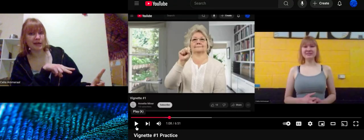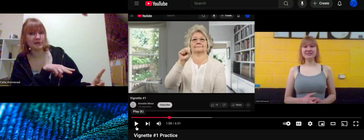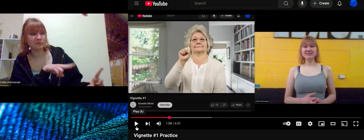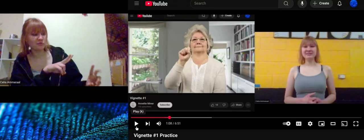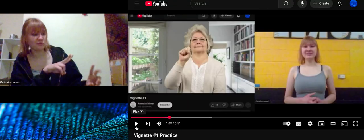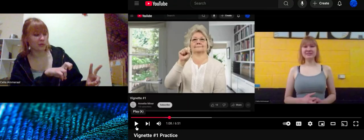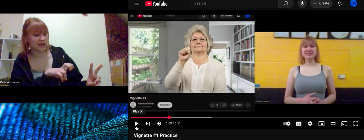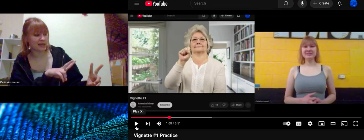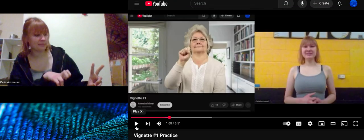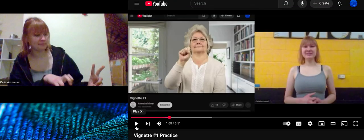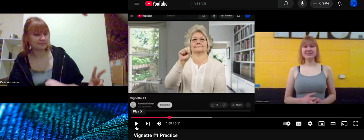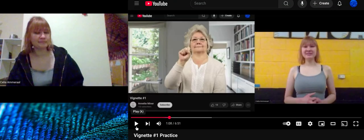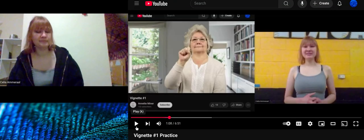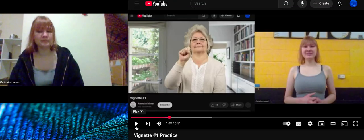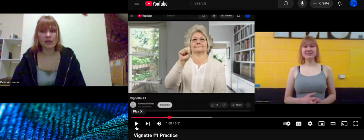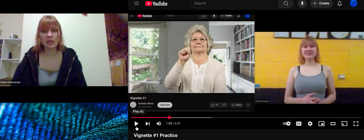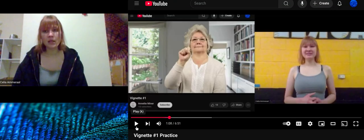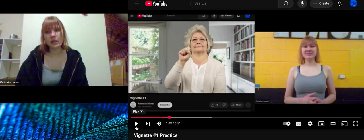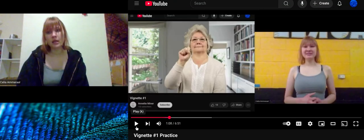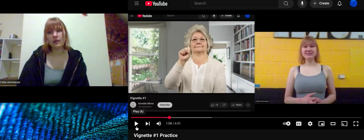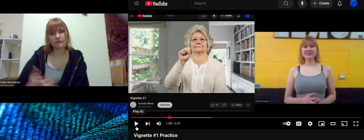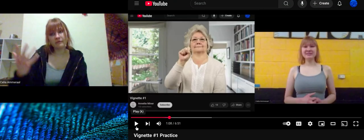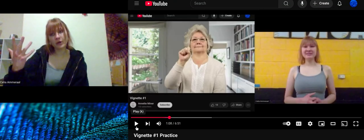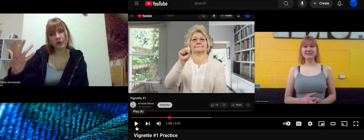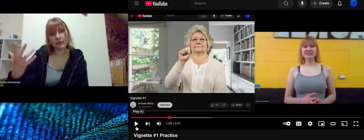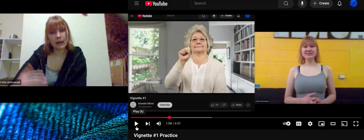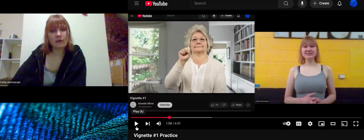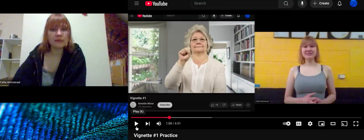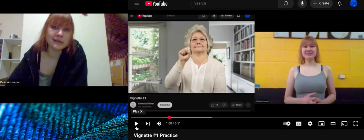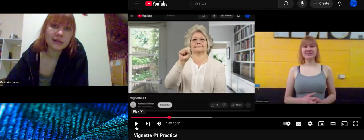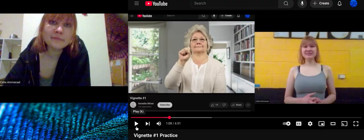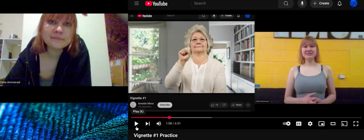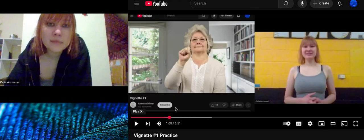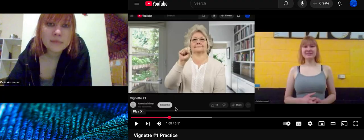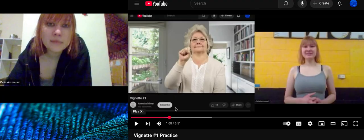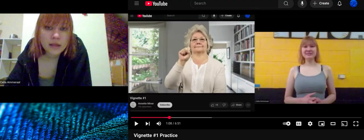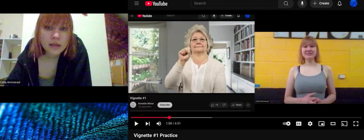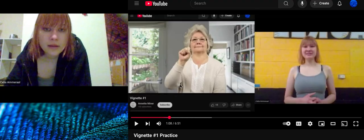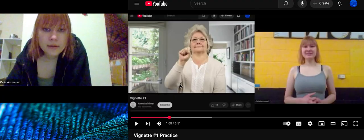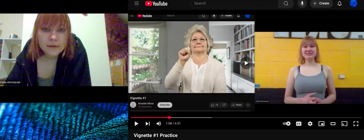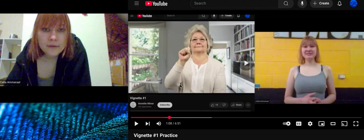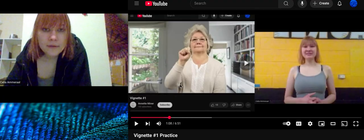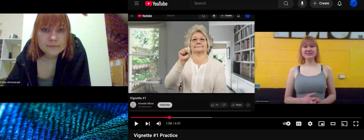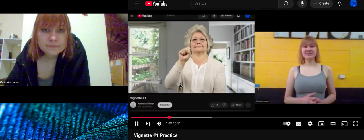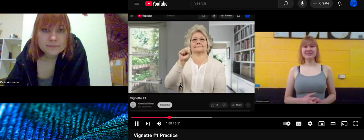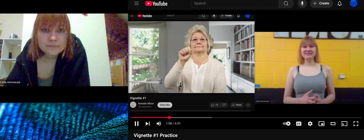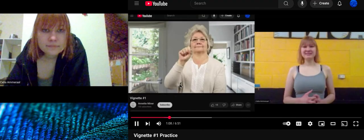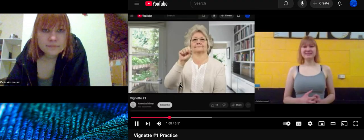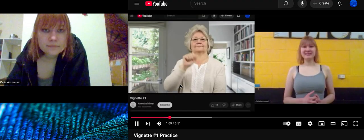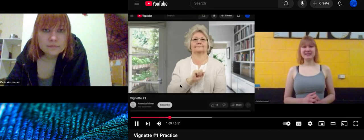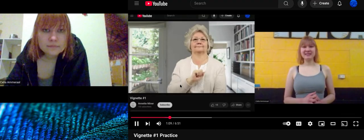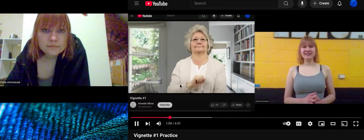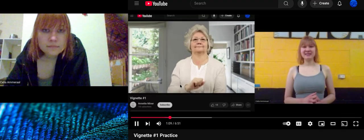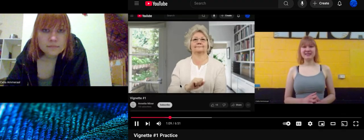looking at them, reading them, figuring them out. I don't know.